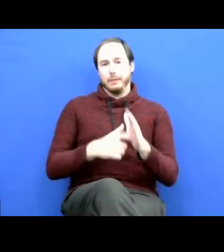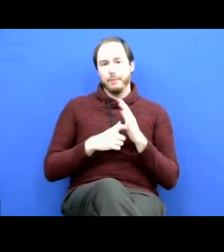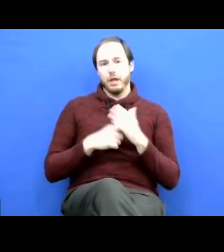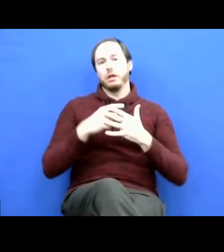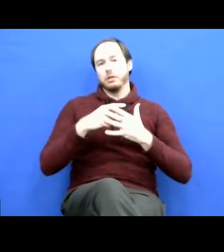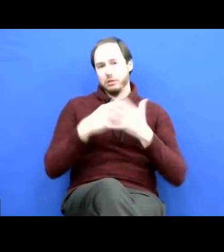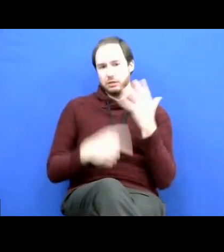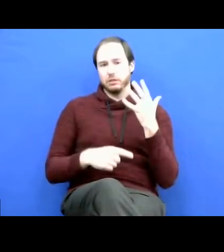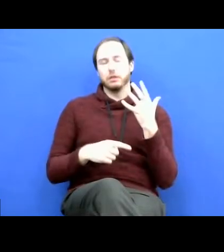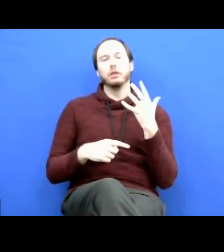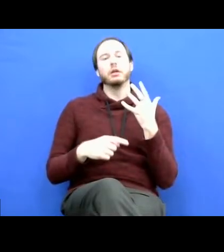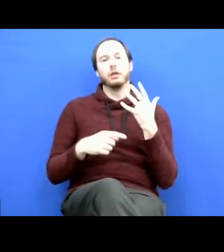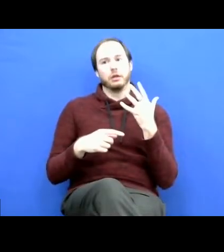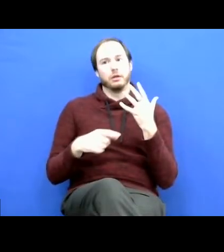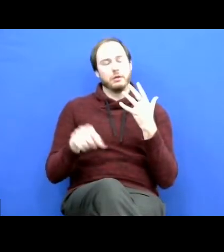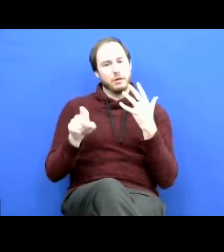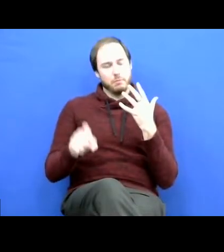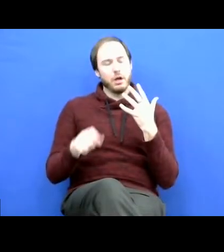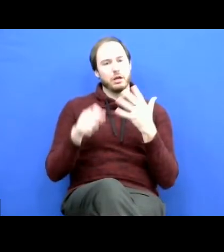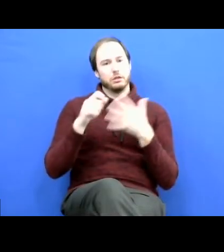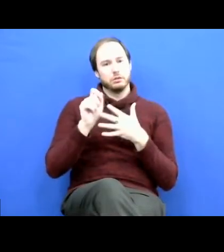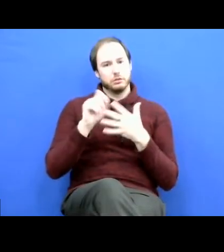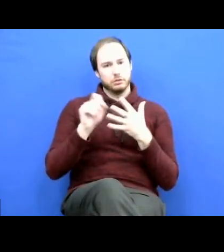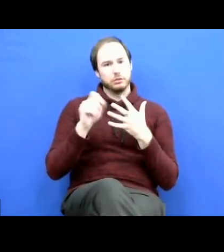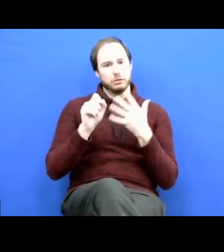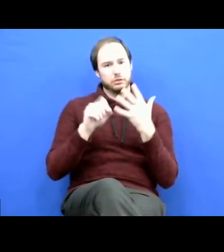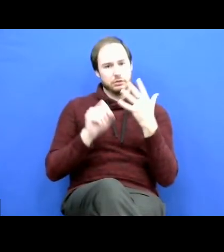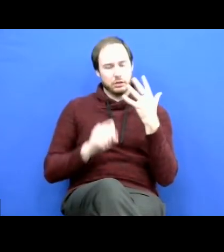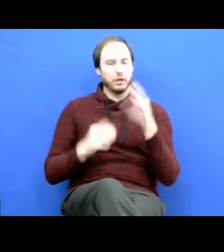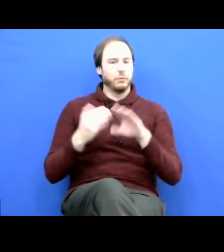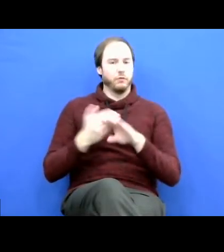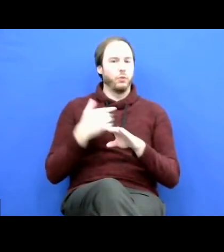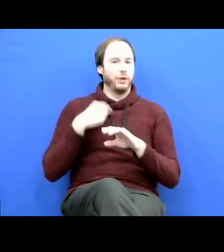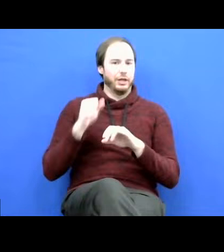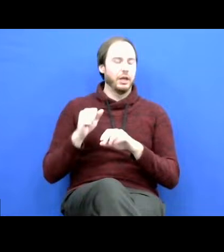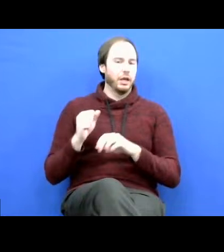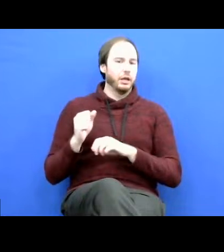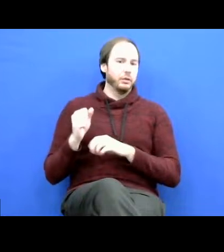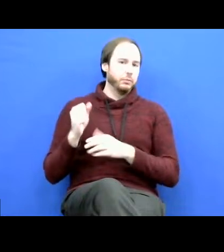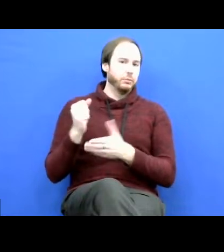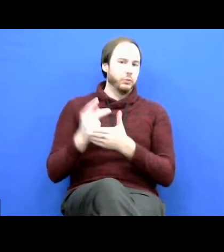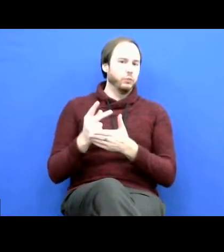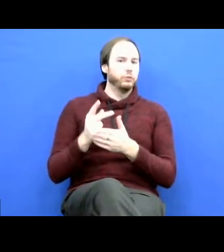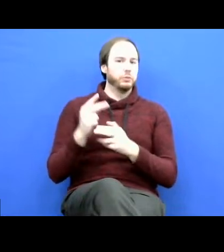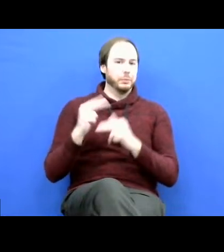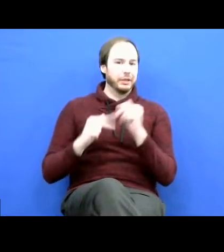things, including a number of them that have to happen before they could ever pull a building permit. And